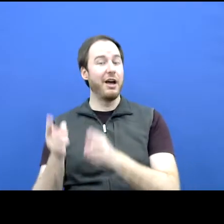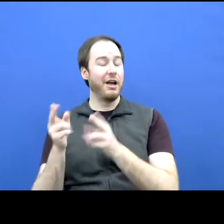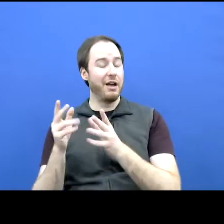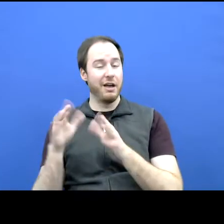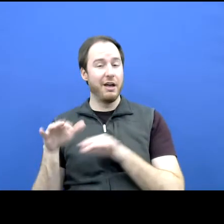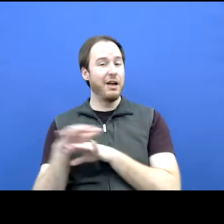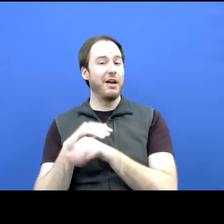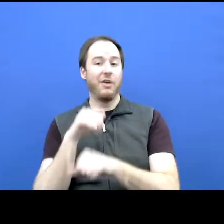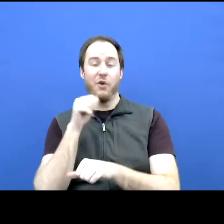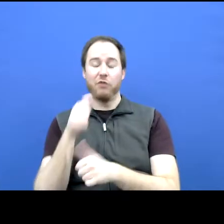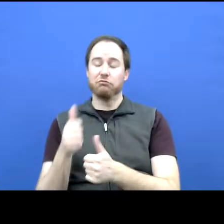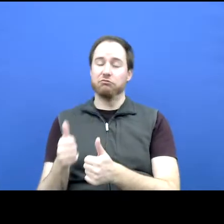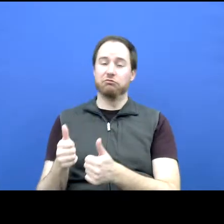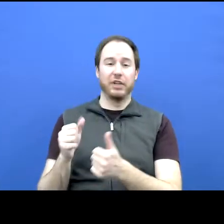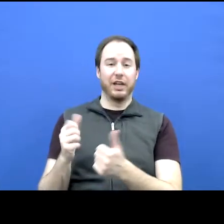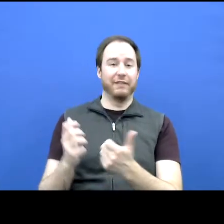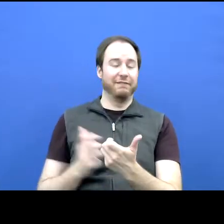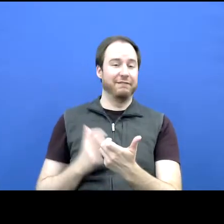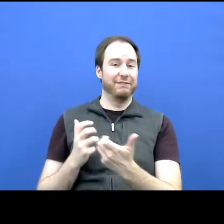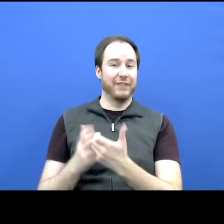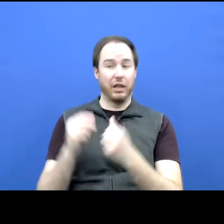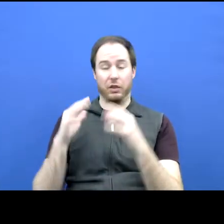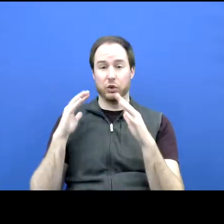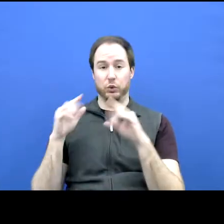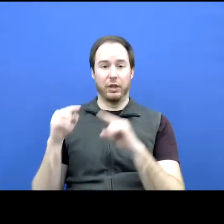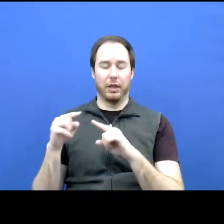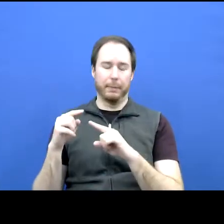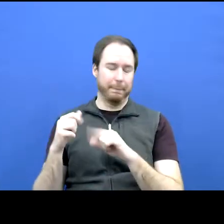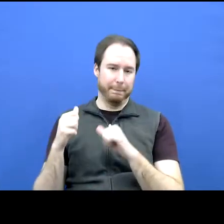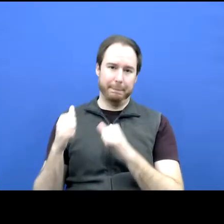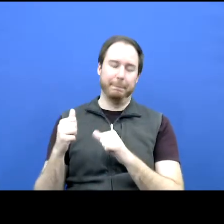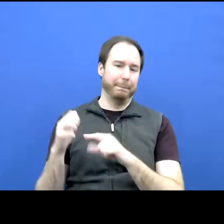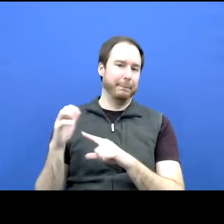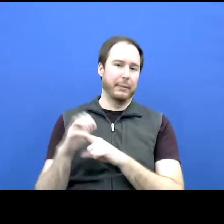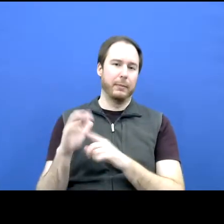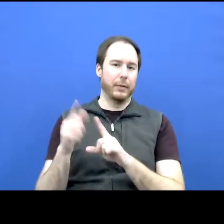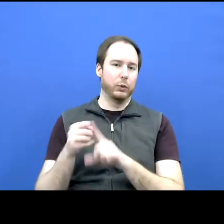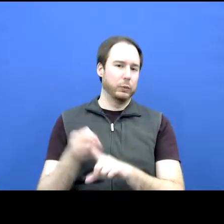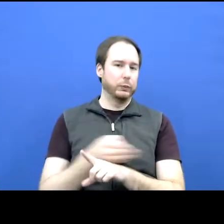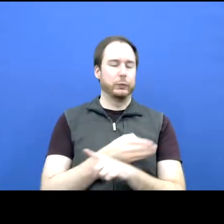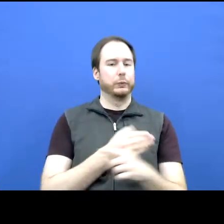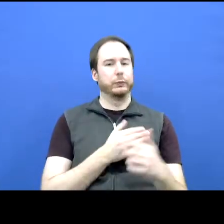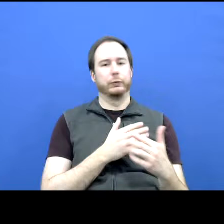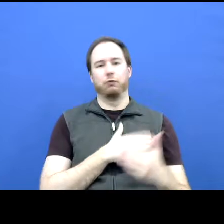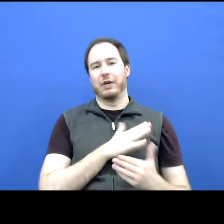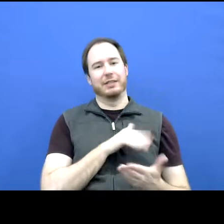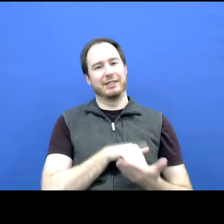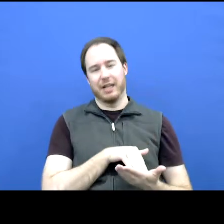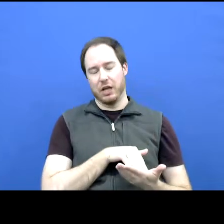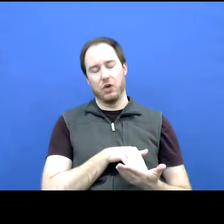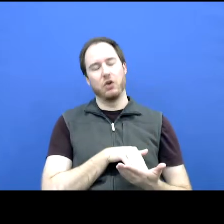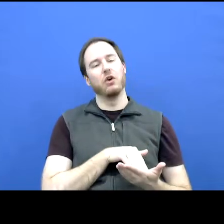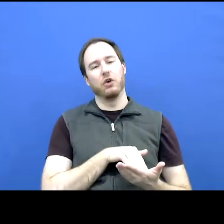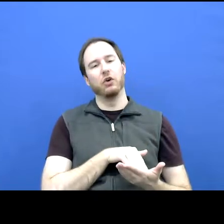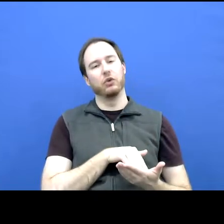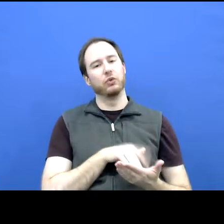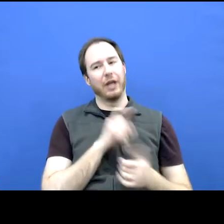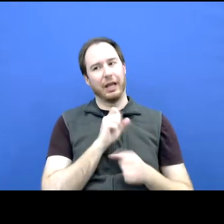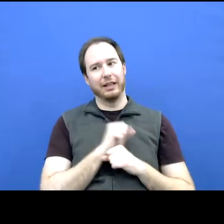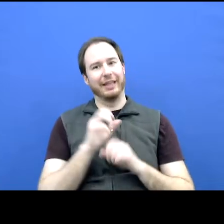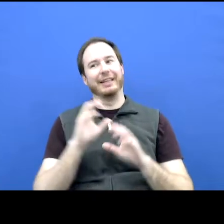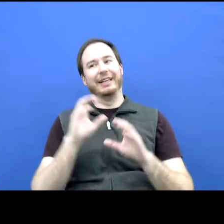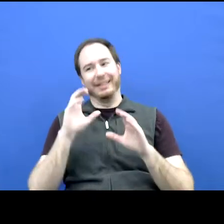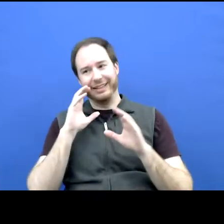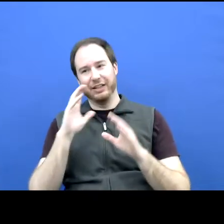all fit. The acoustics in there are much better than the rec center. So you'll actually be able to hear